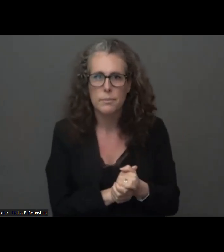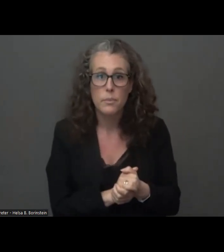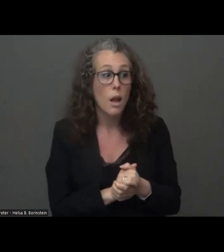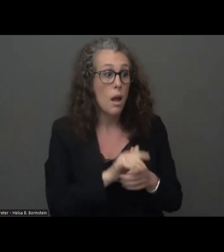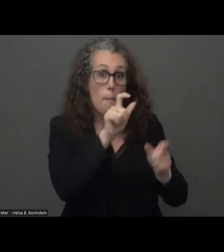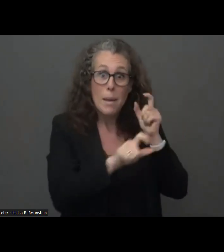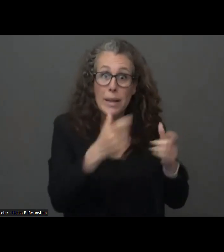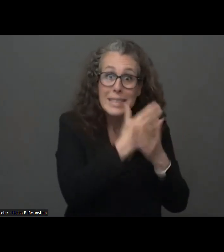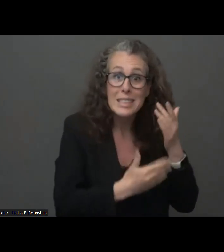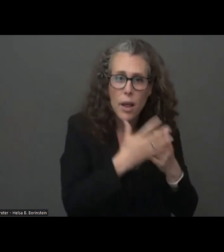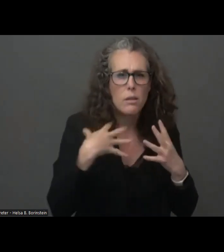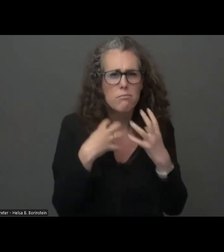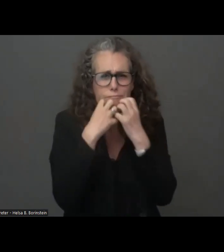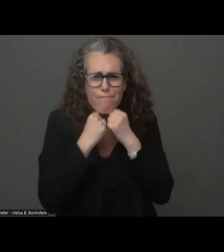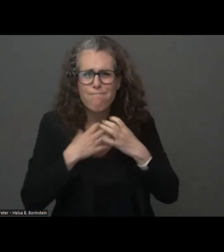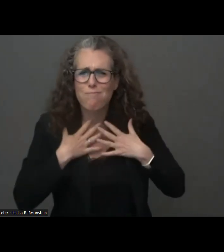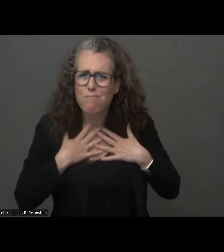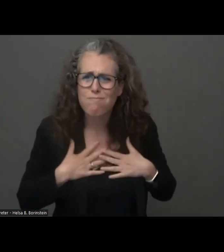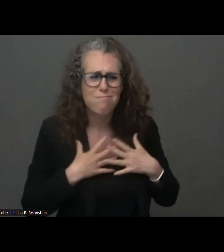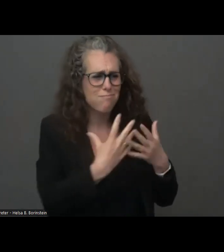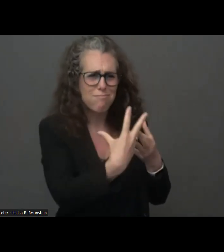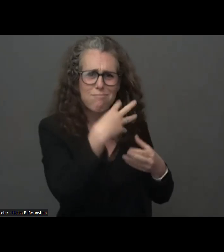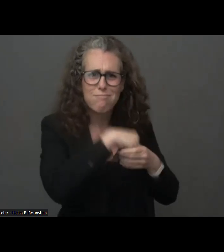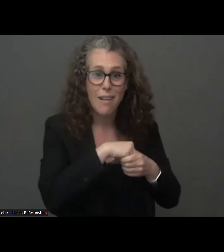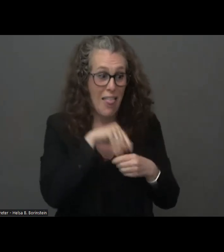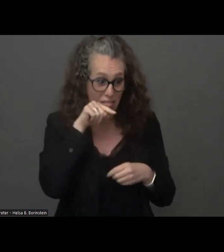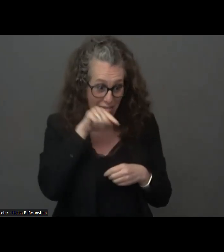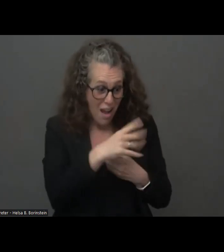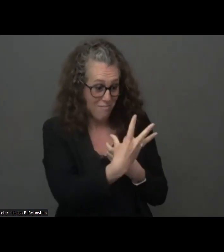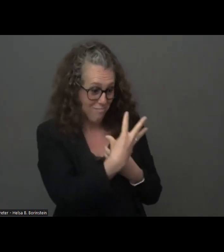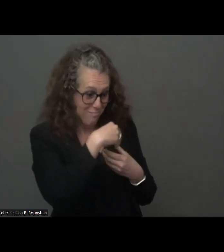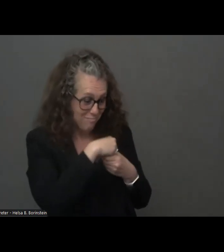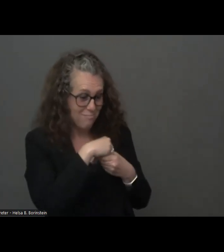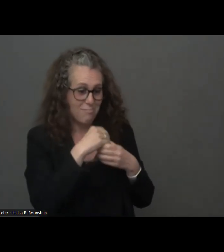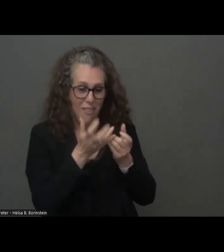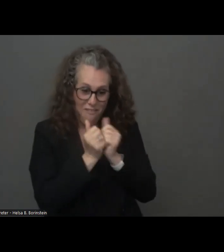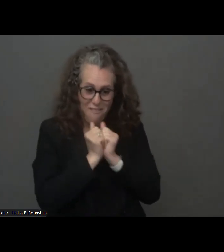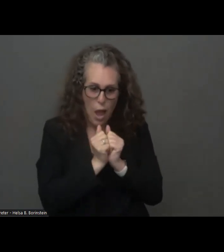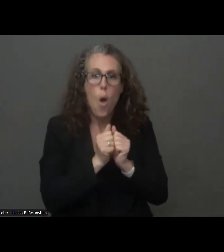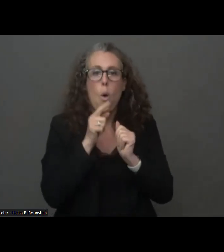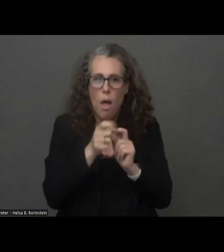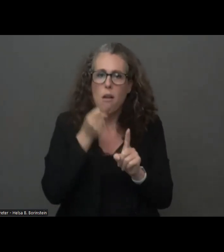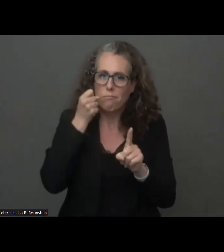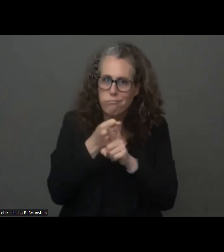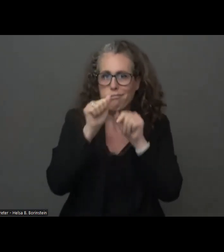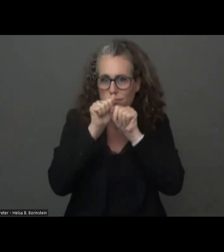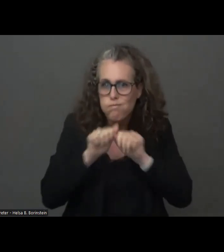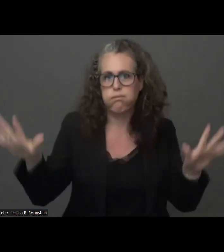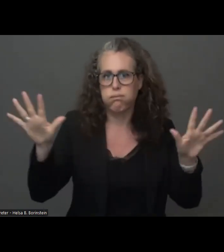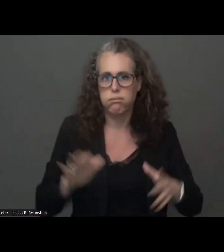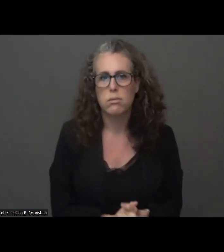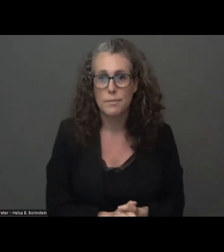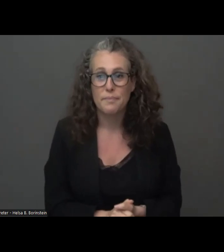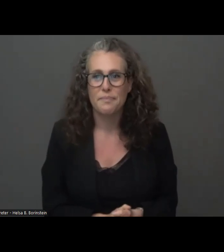needed throughout the organization to really have the most impactful and far-reaching approach. So maybe you can already see